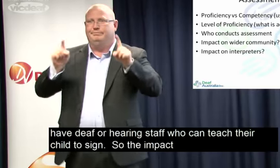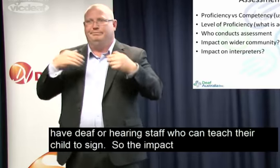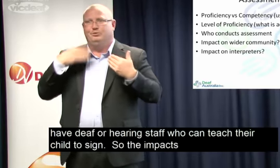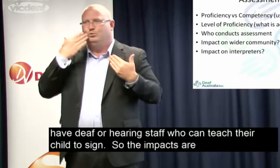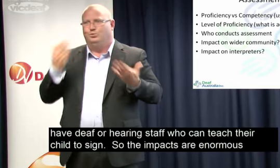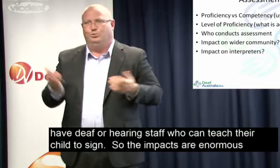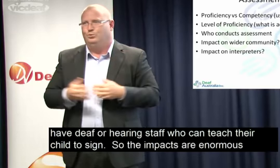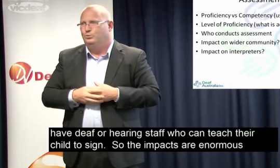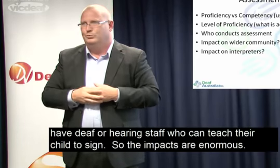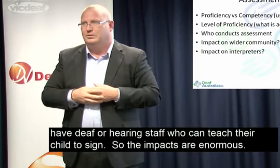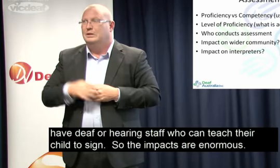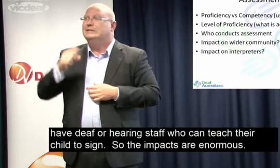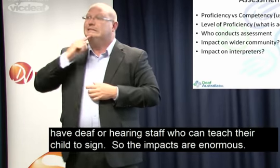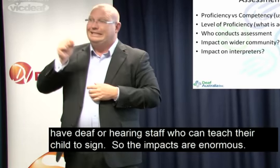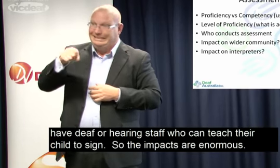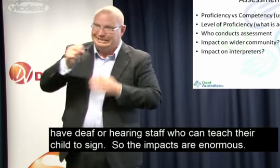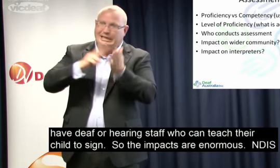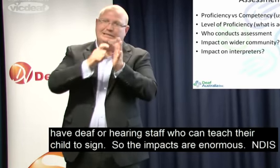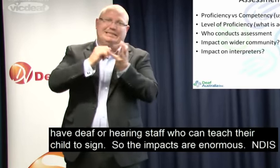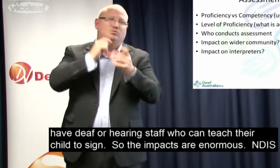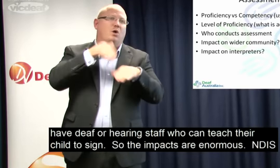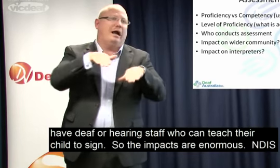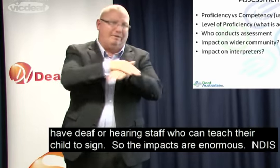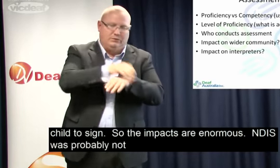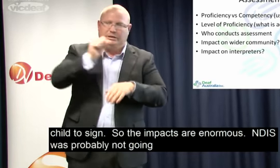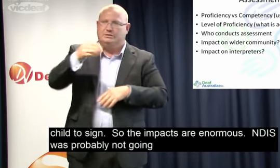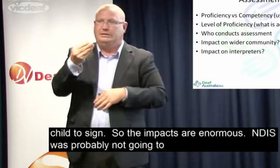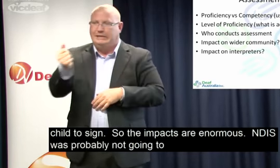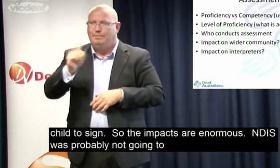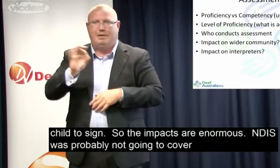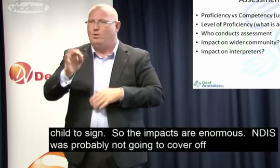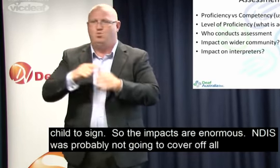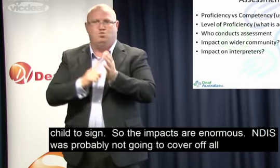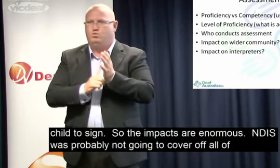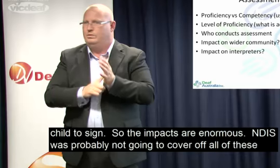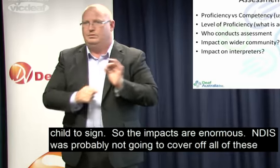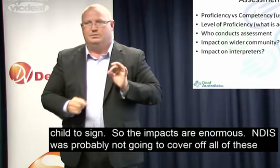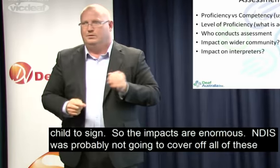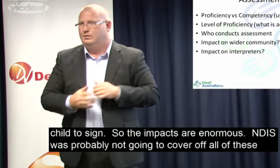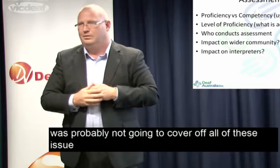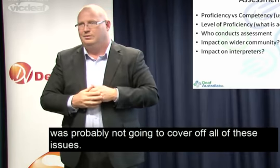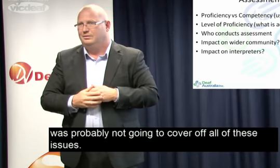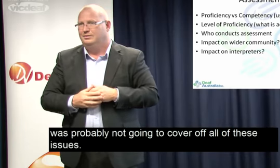NDIS is probably not going to cover off all these issues. Yes, they will cover some of these issues, but certainly not all of them.